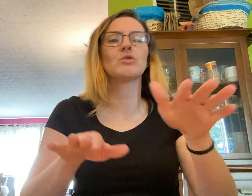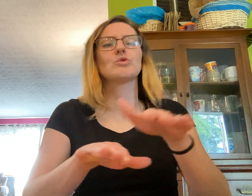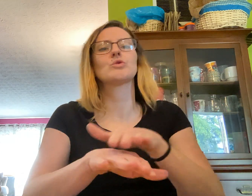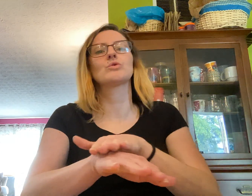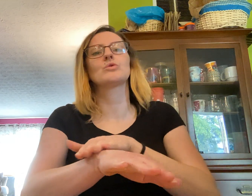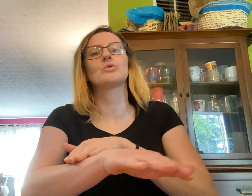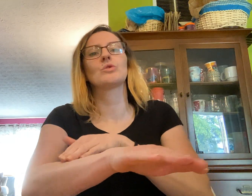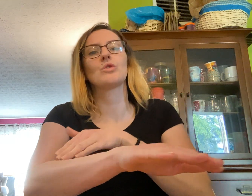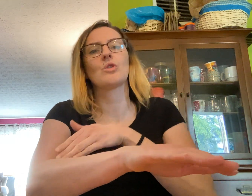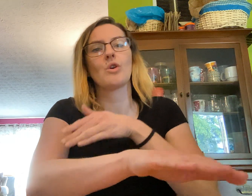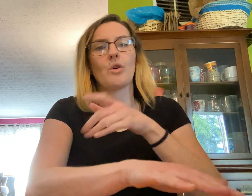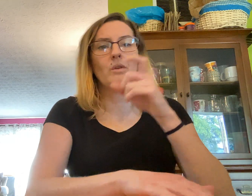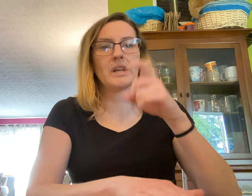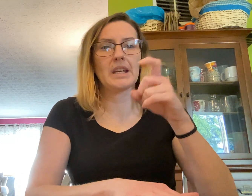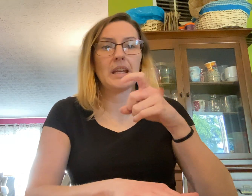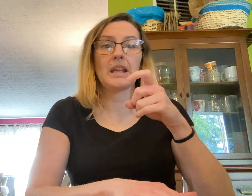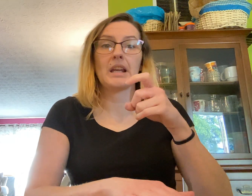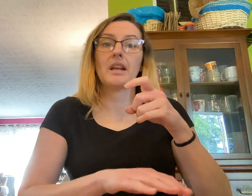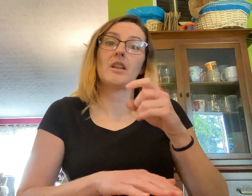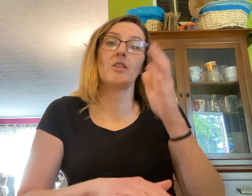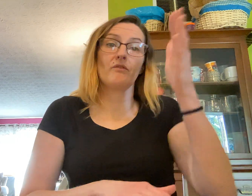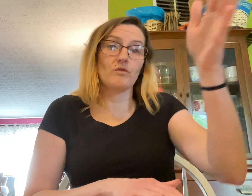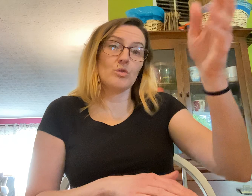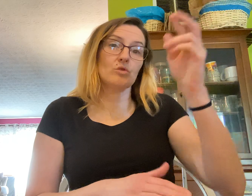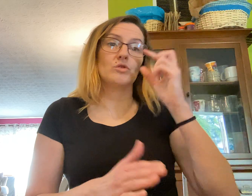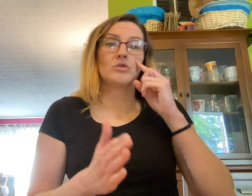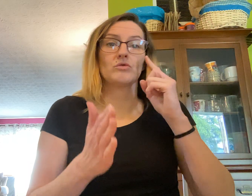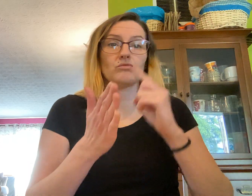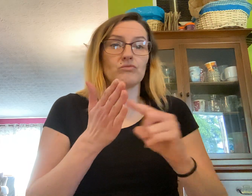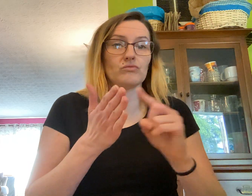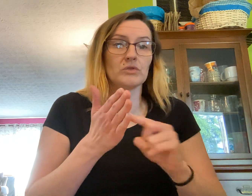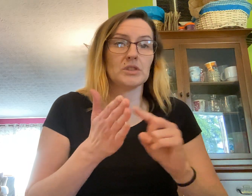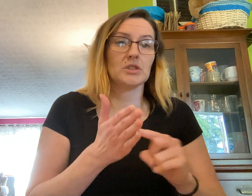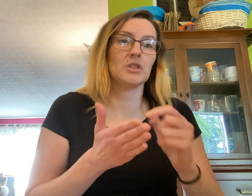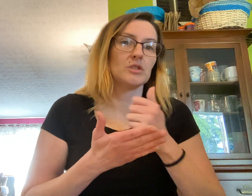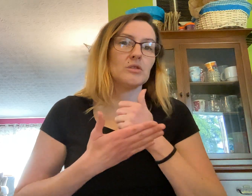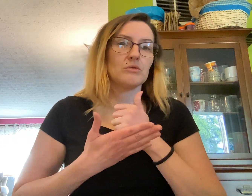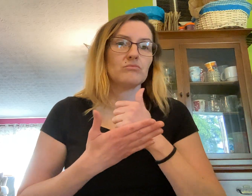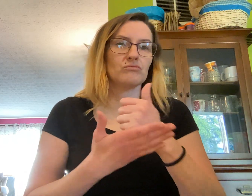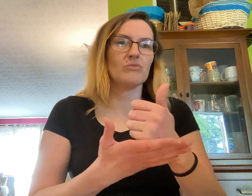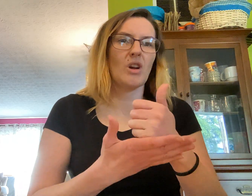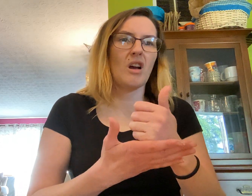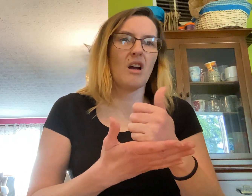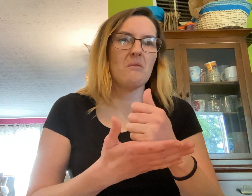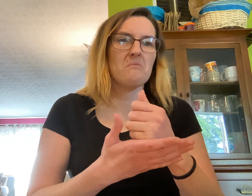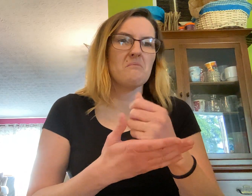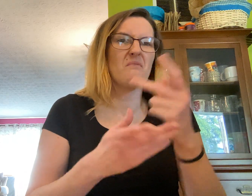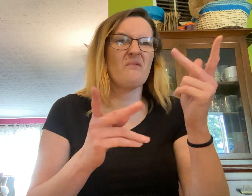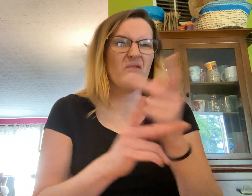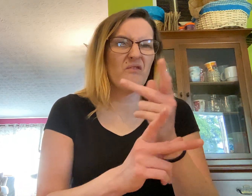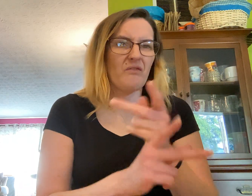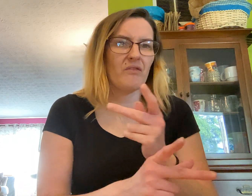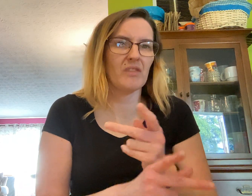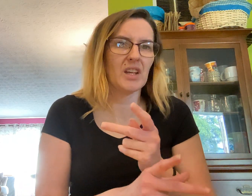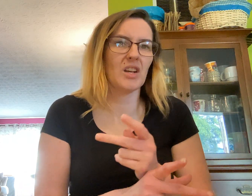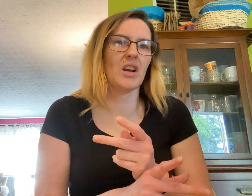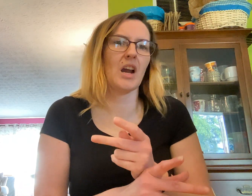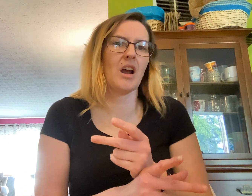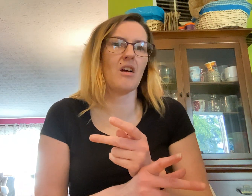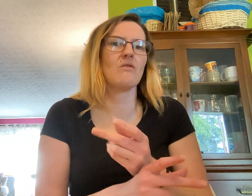to eliminate this bug safely and give our native ecosystem what it needs. Time to catch up.